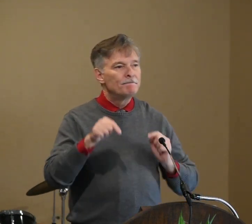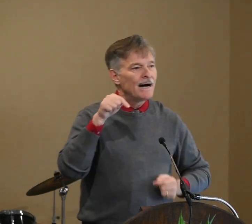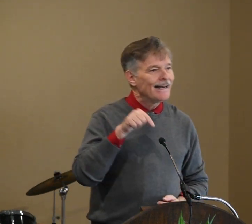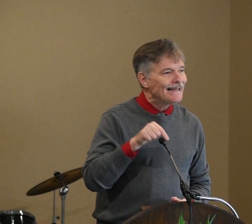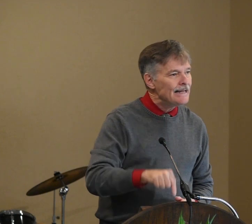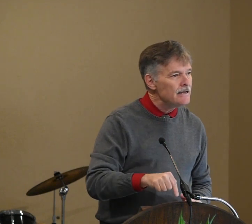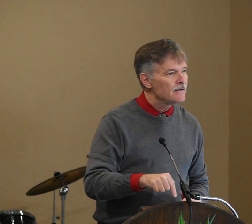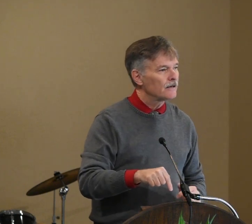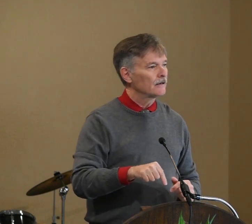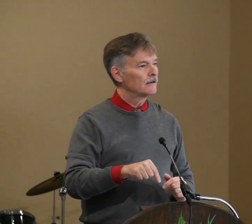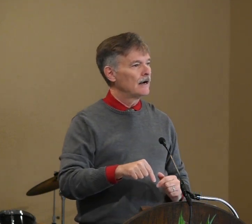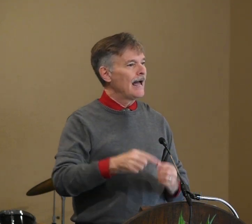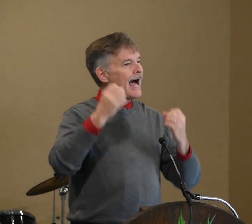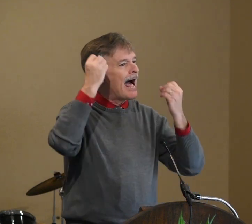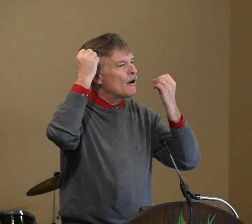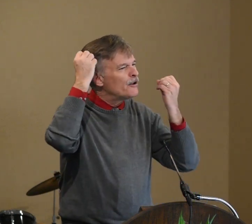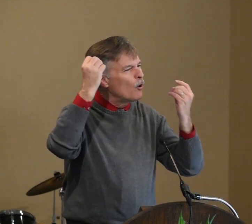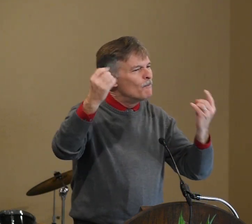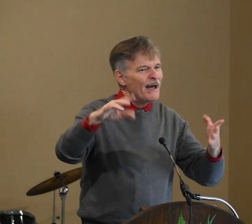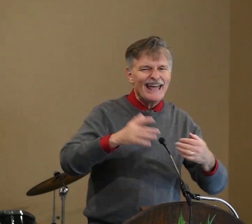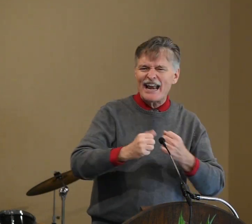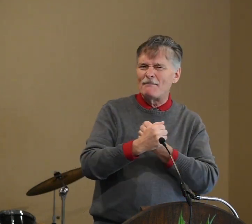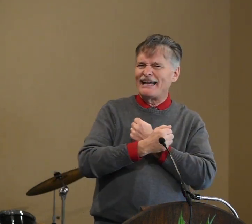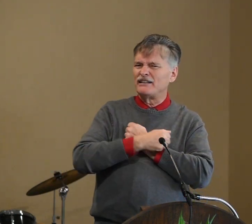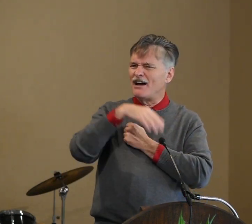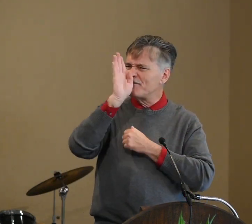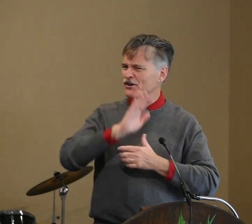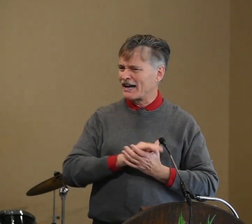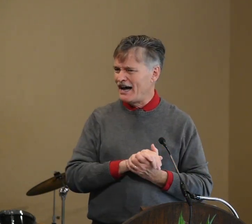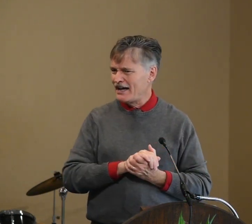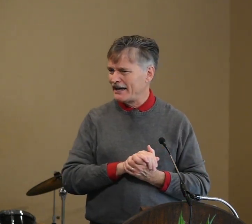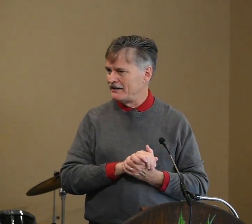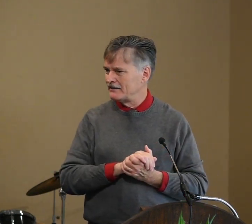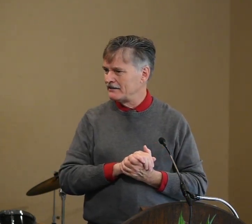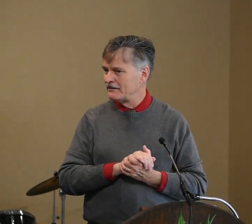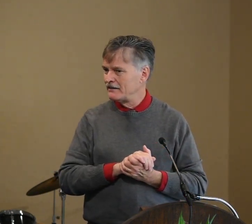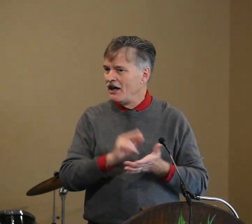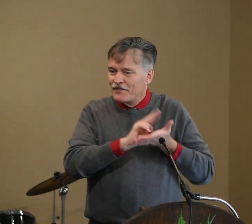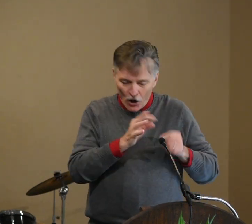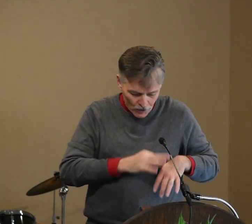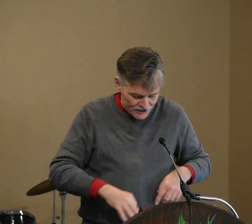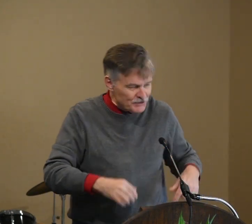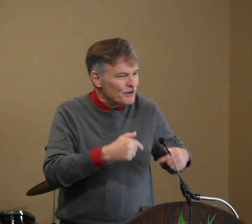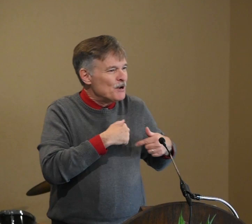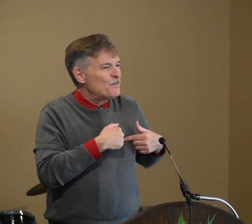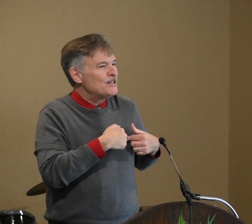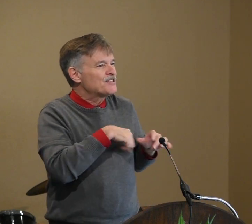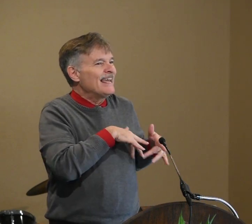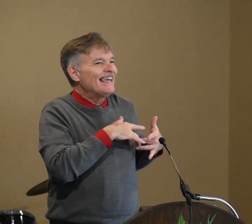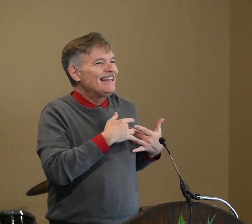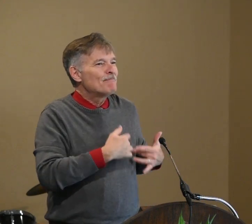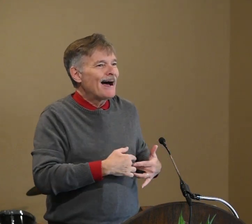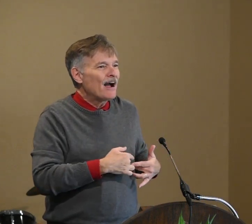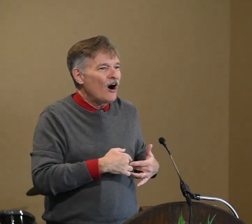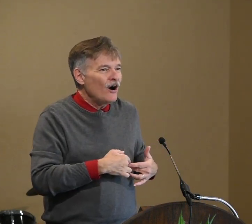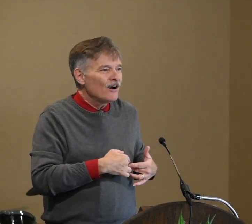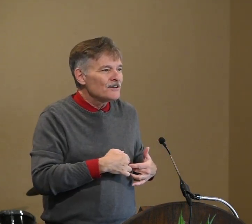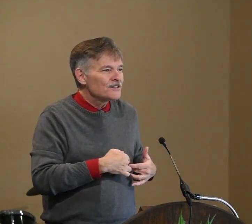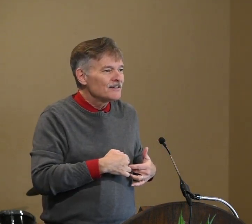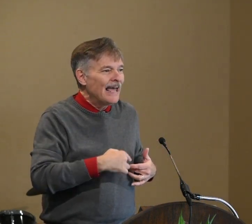But here, I would obey out of my love for God. The Holy Spirit puts it in my heart